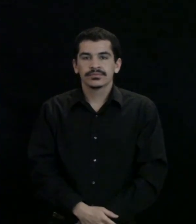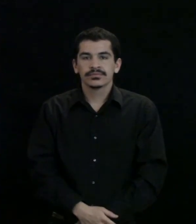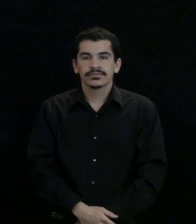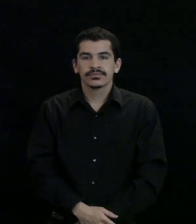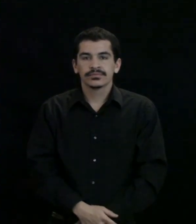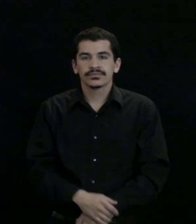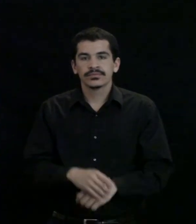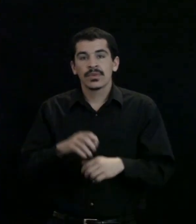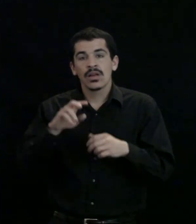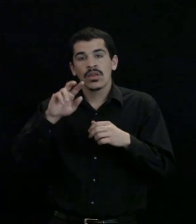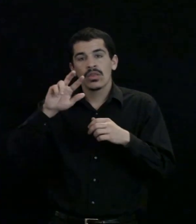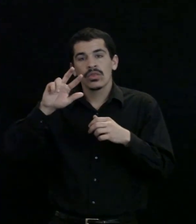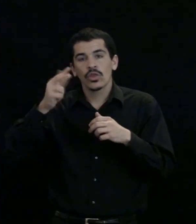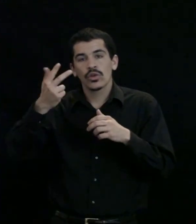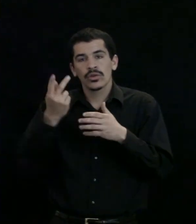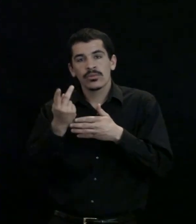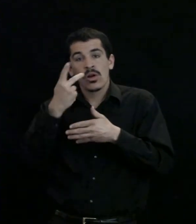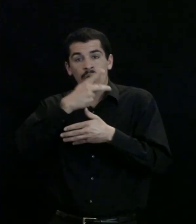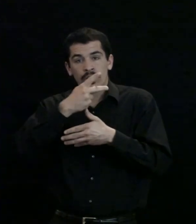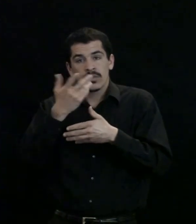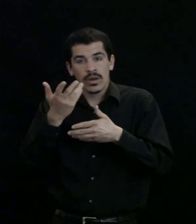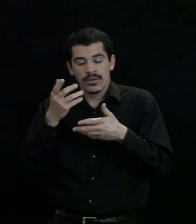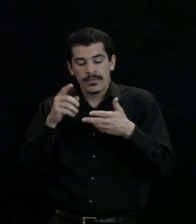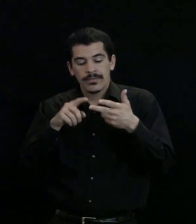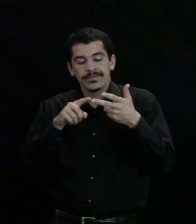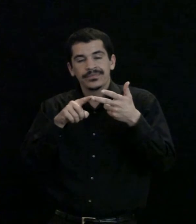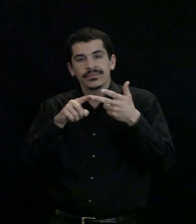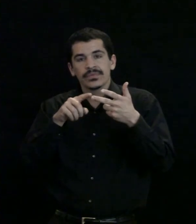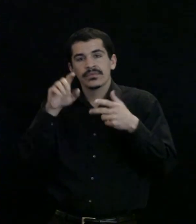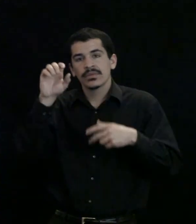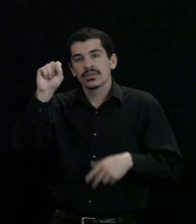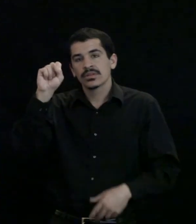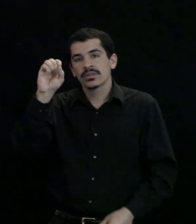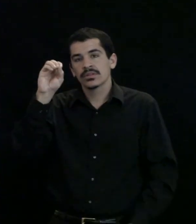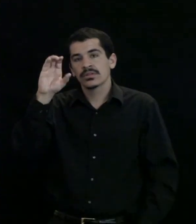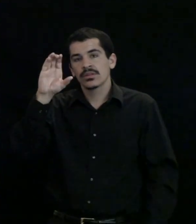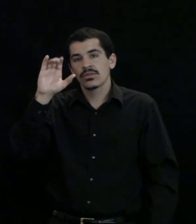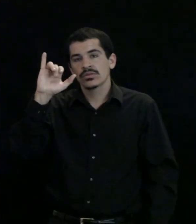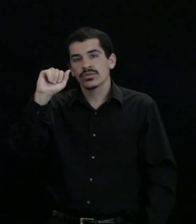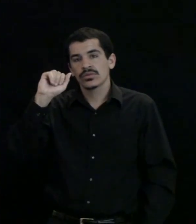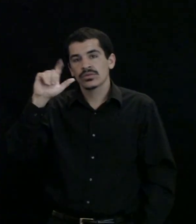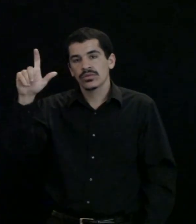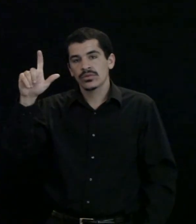The third priority, social spaces.